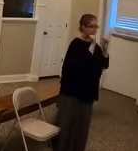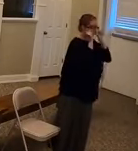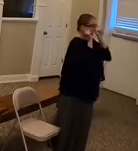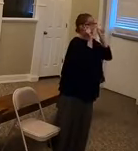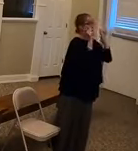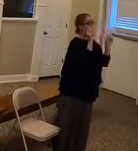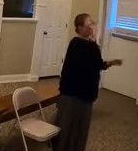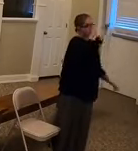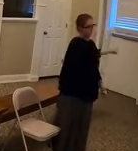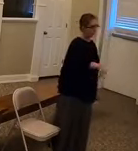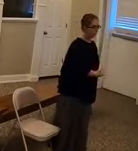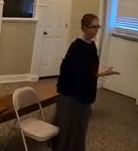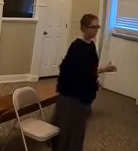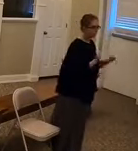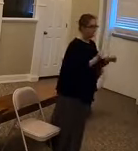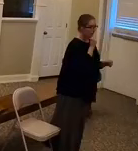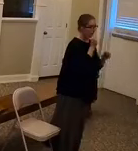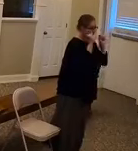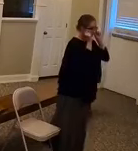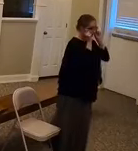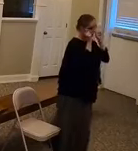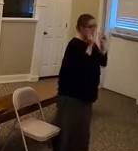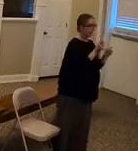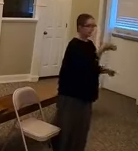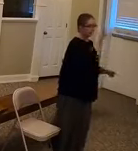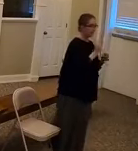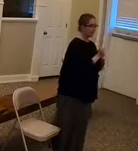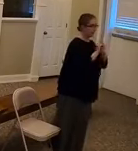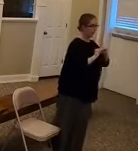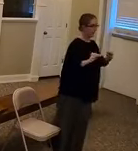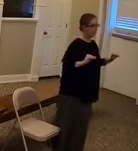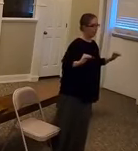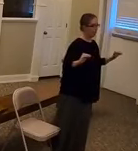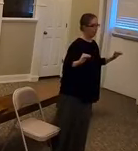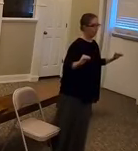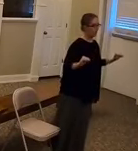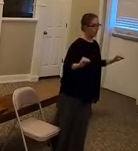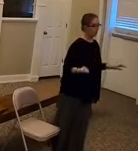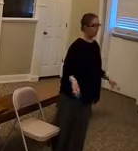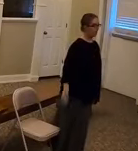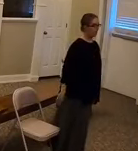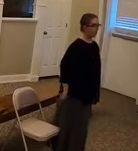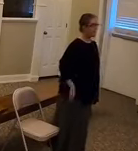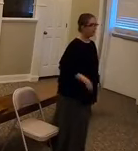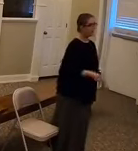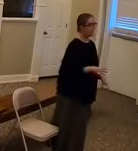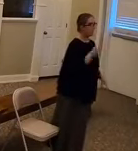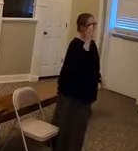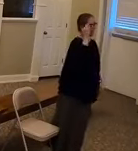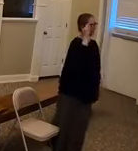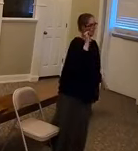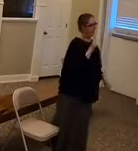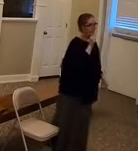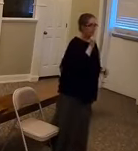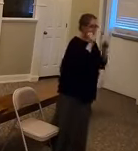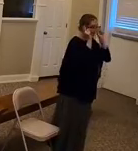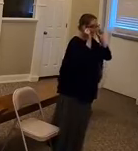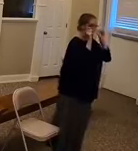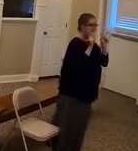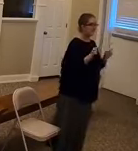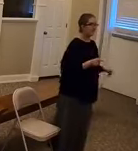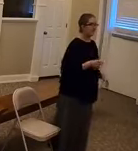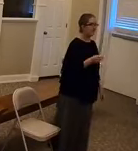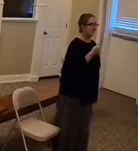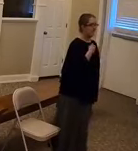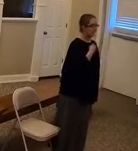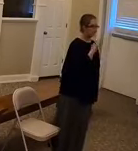anything. You can't surprise God with anything for sure. Hallelujah. Amen. Just when I thought I couldn't be surprised, I usually